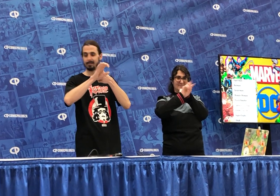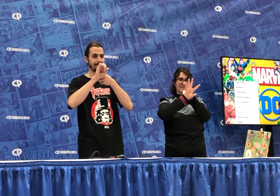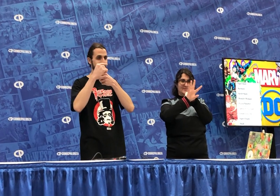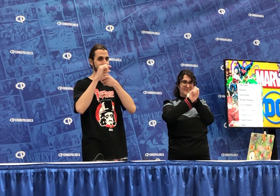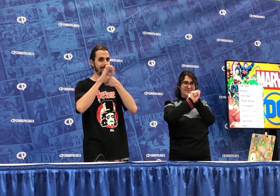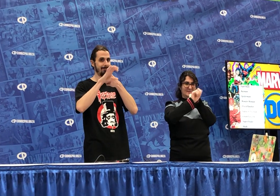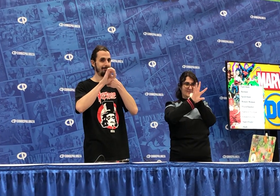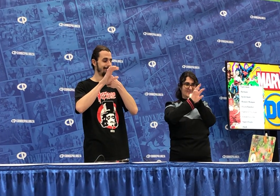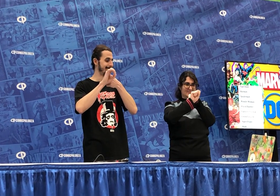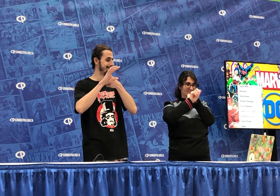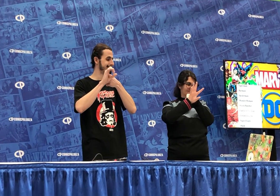Lantern.